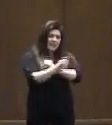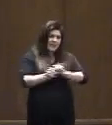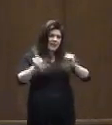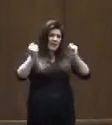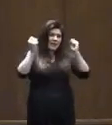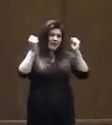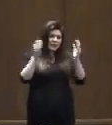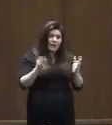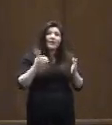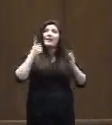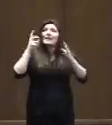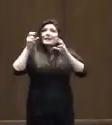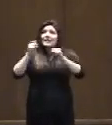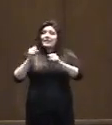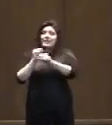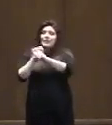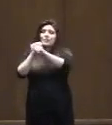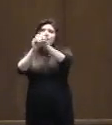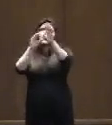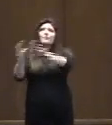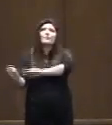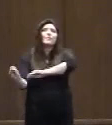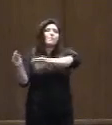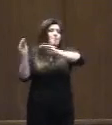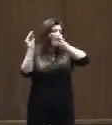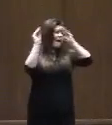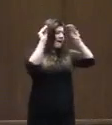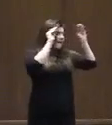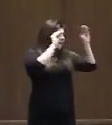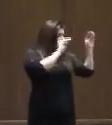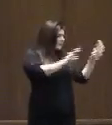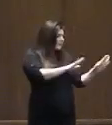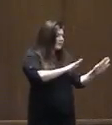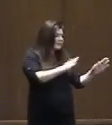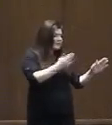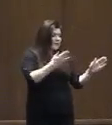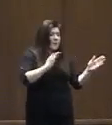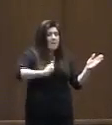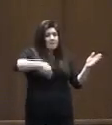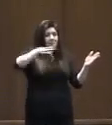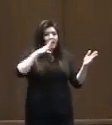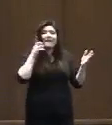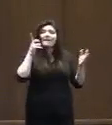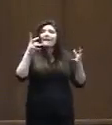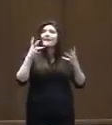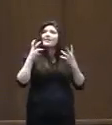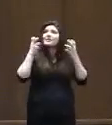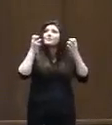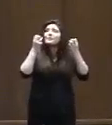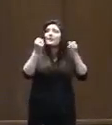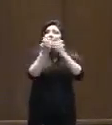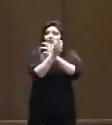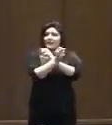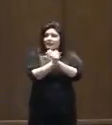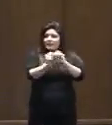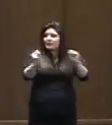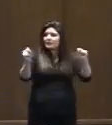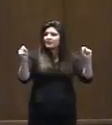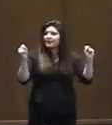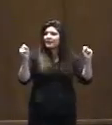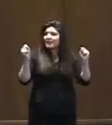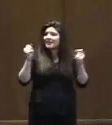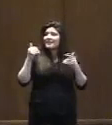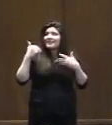King. Savior, He can move the mountains. My God is mighty